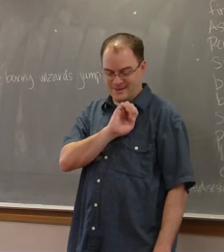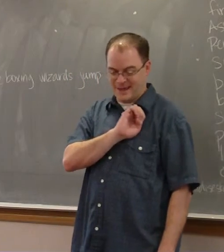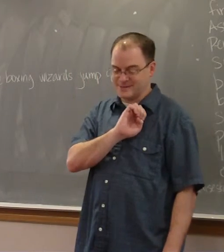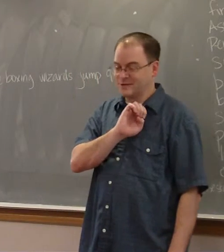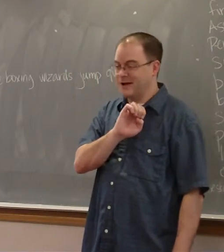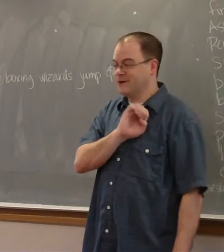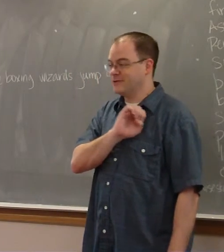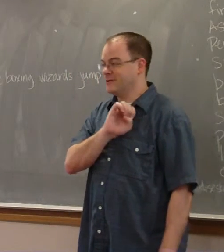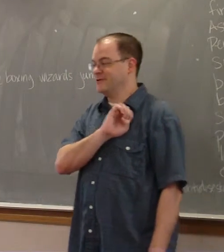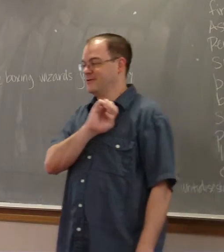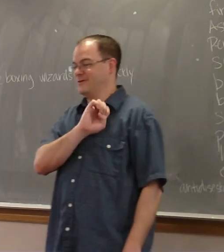Okay, so elder,